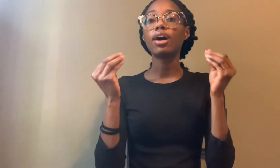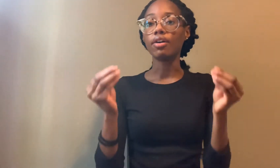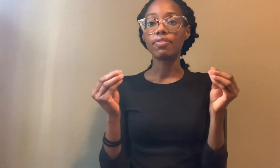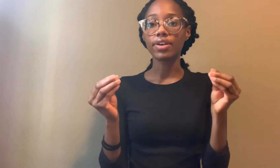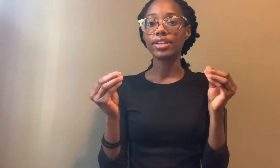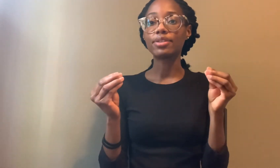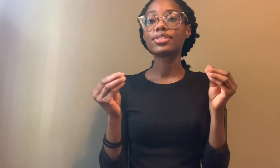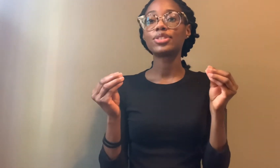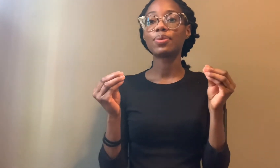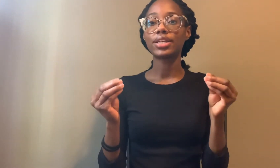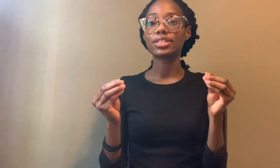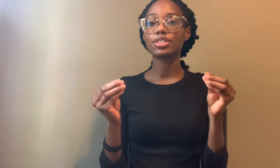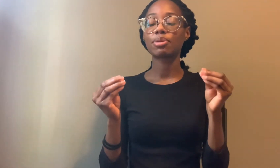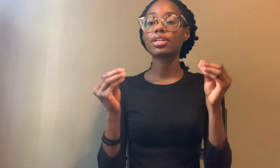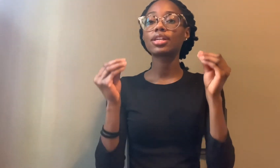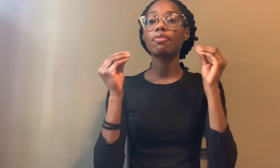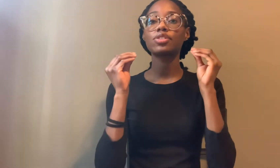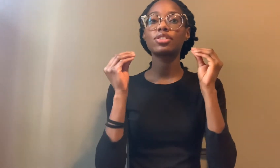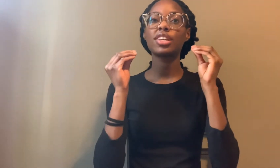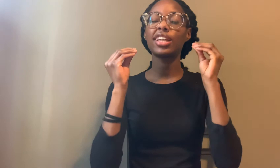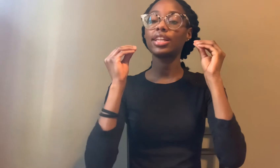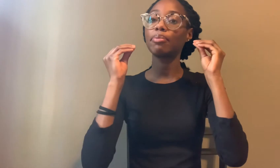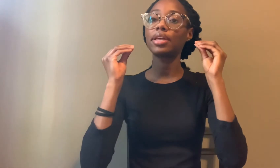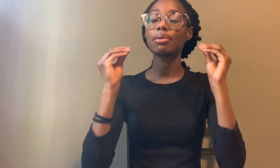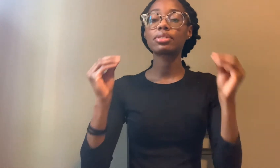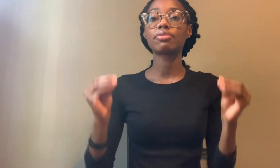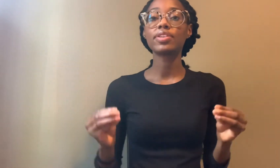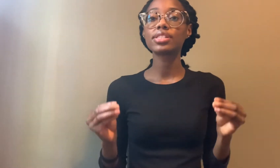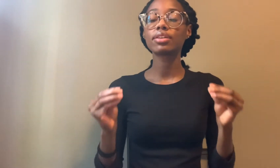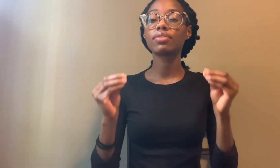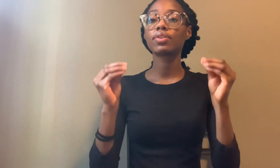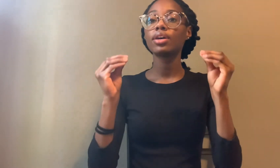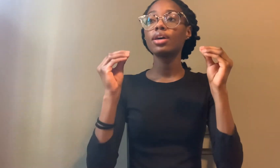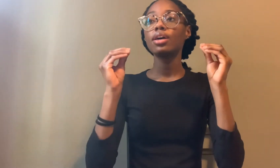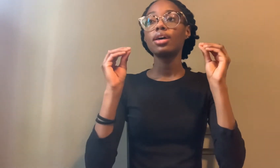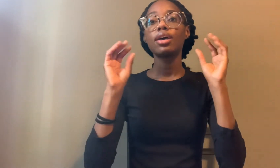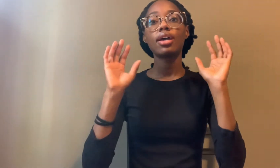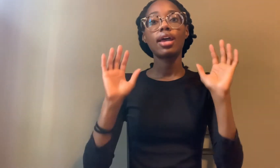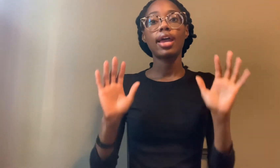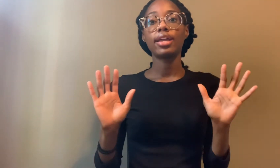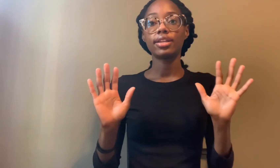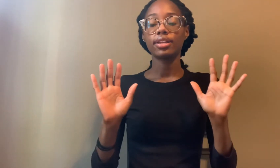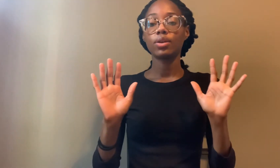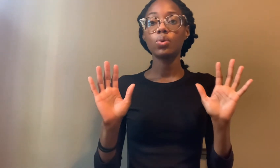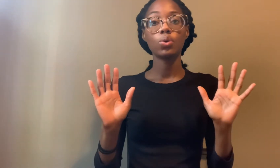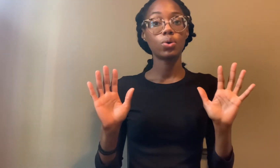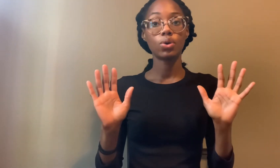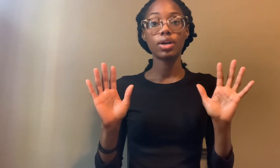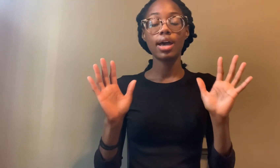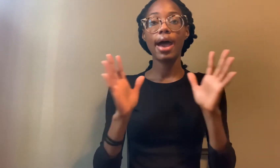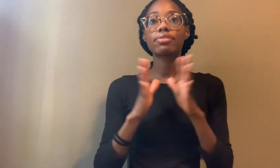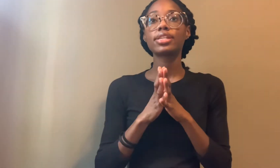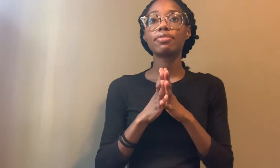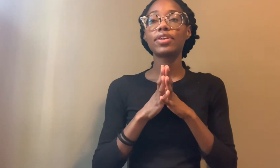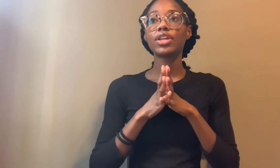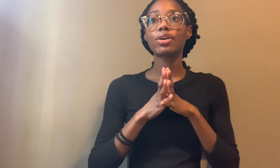tough in those situations. Police officers, it becomes defensive, and I've seen videos